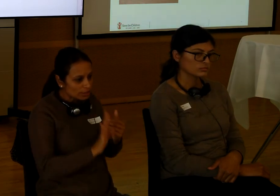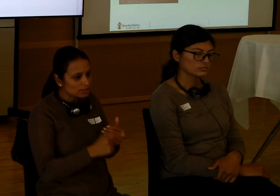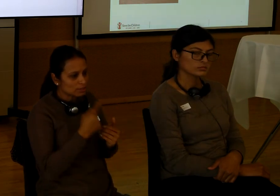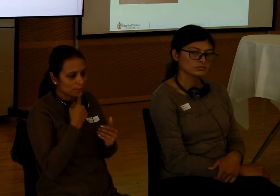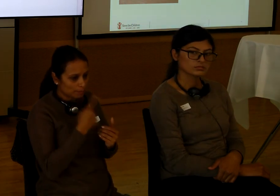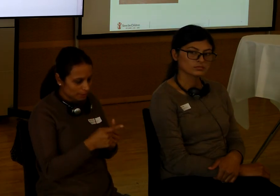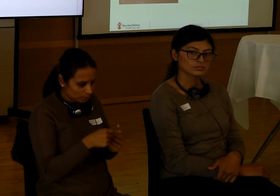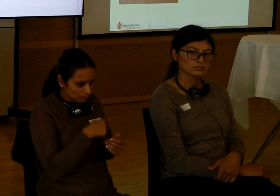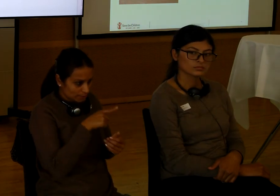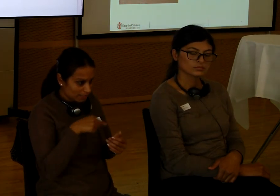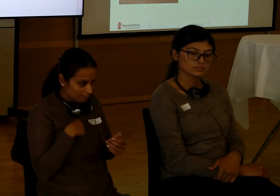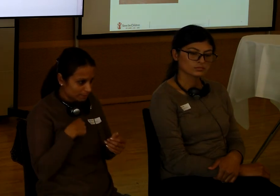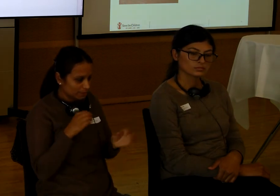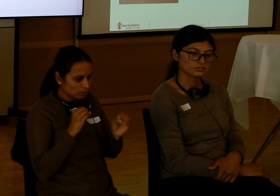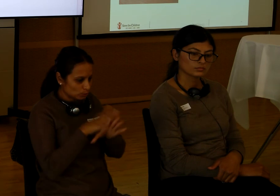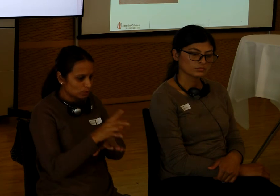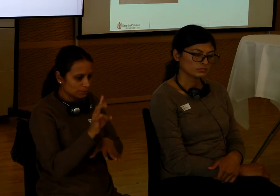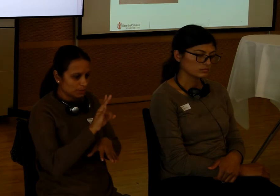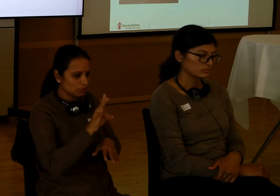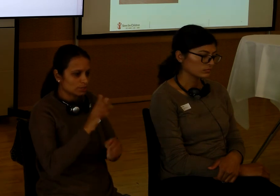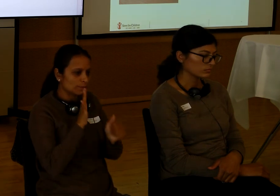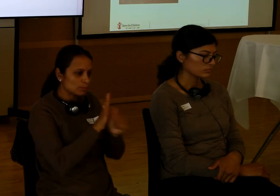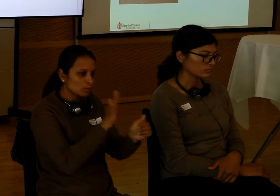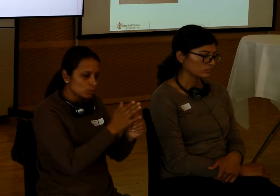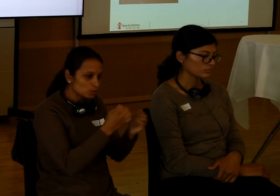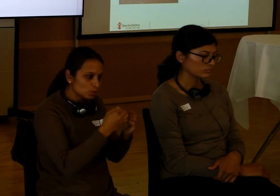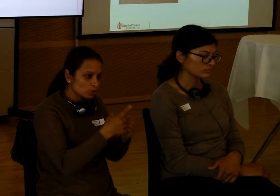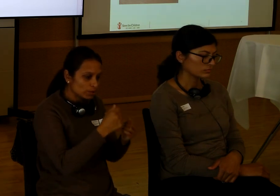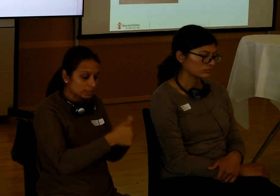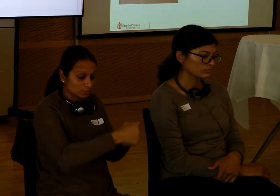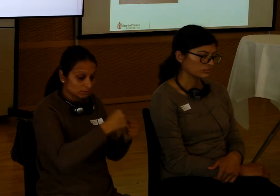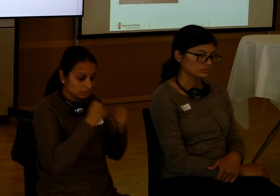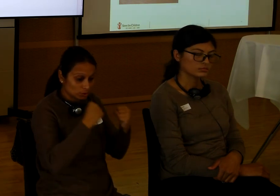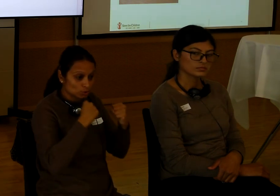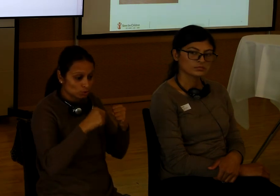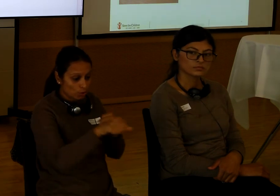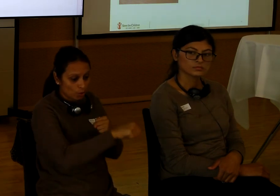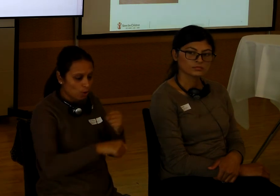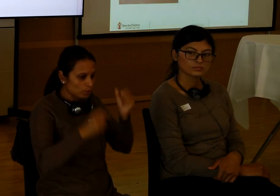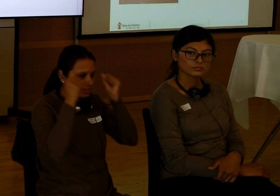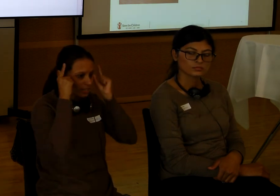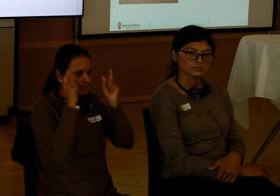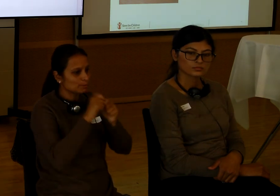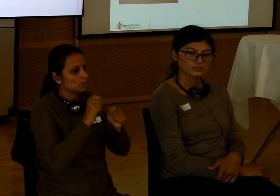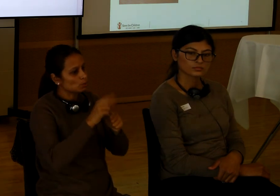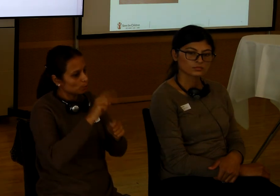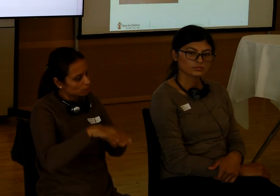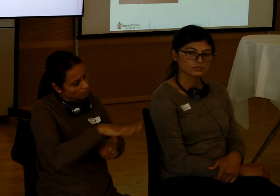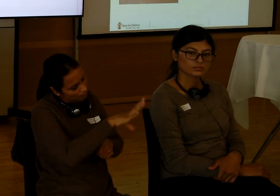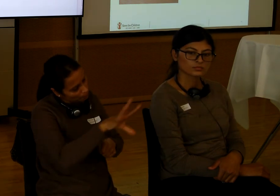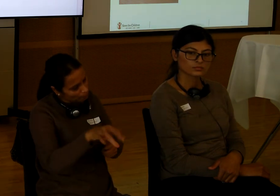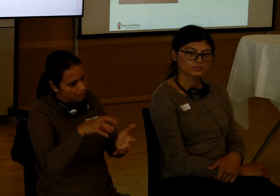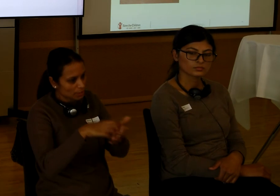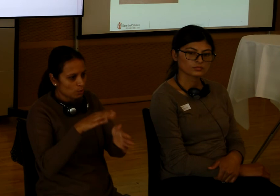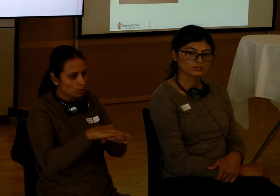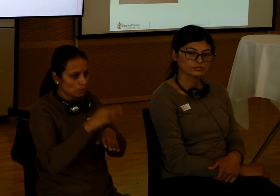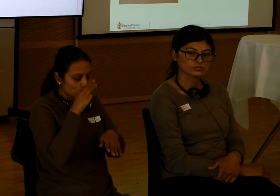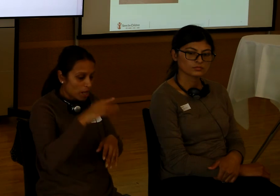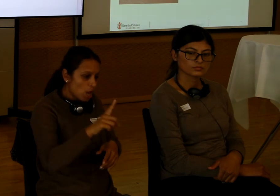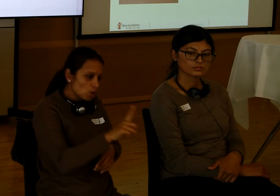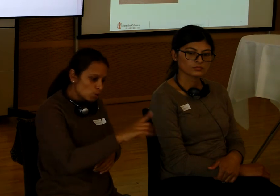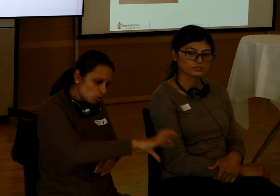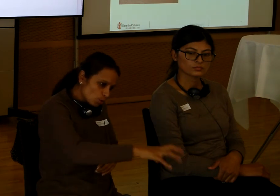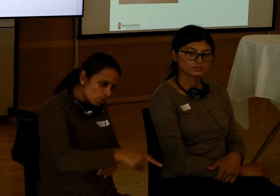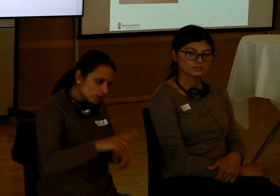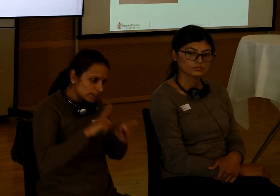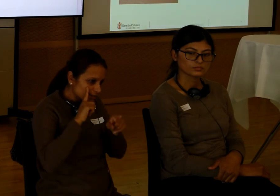Firstly, in order to promote inclusive education, strong awareness-raising efforts are needed at all levels, really from local level